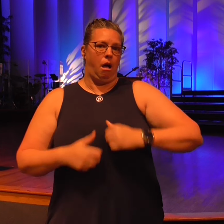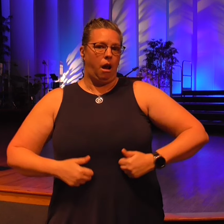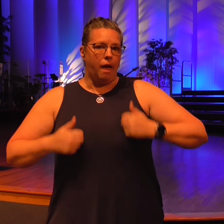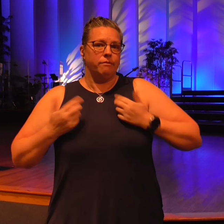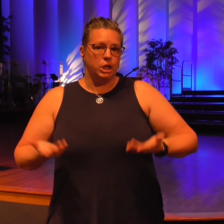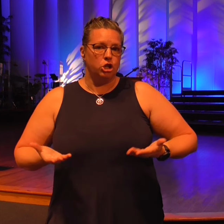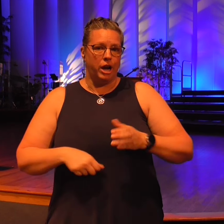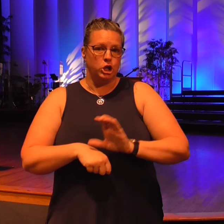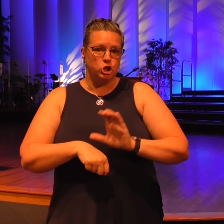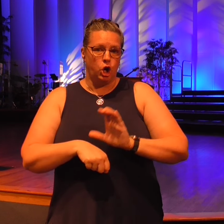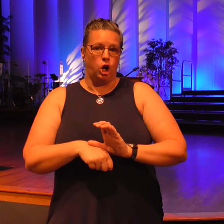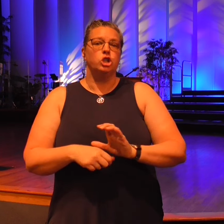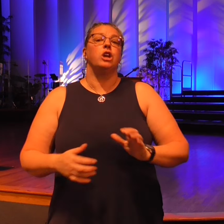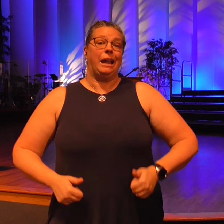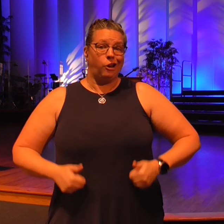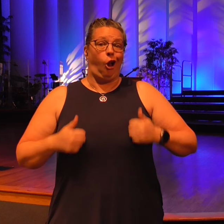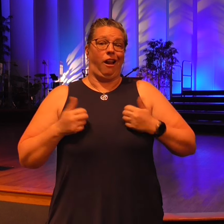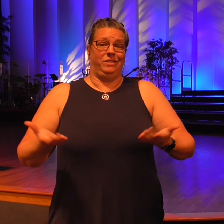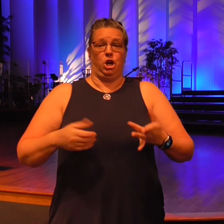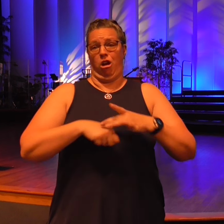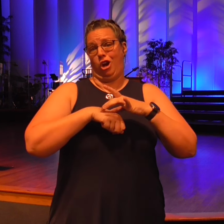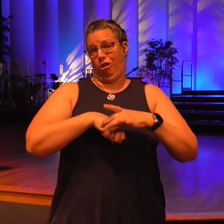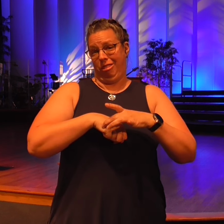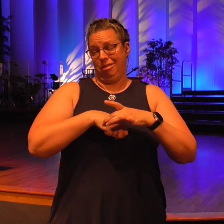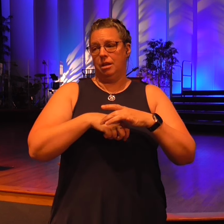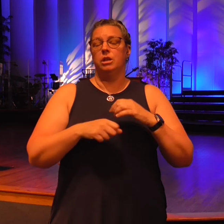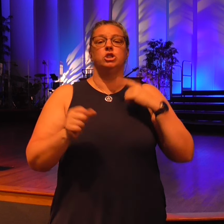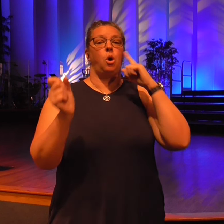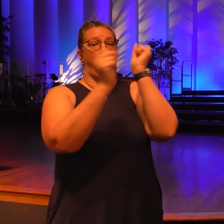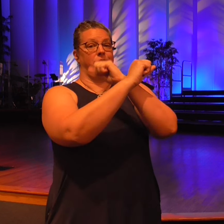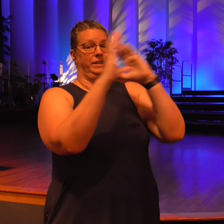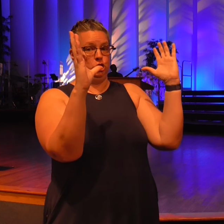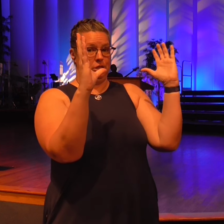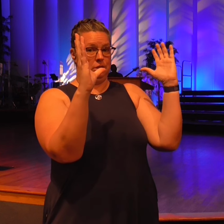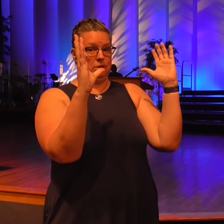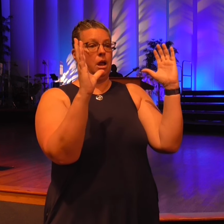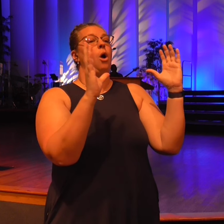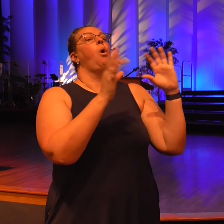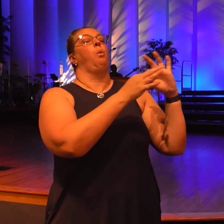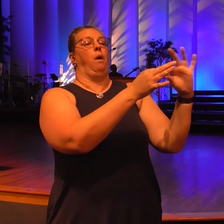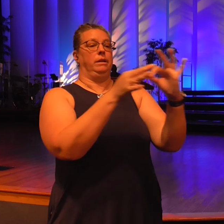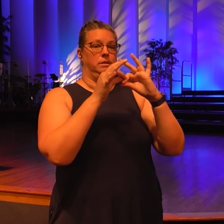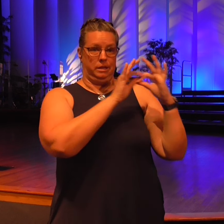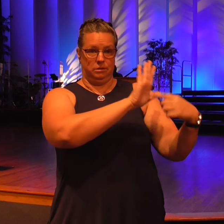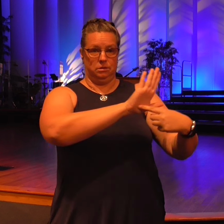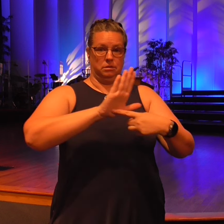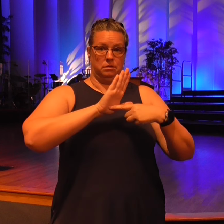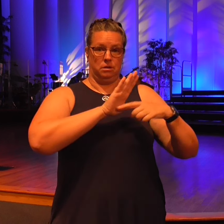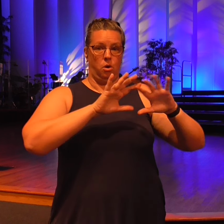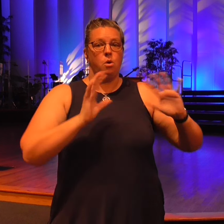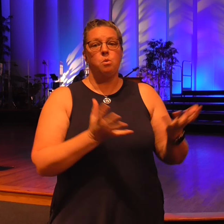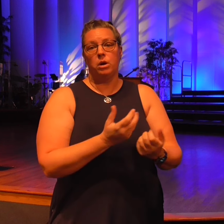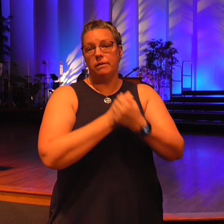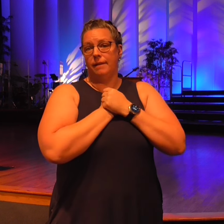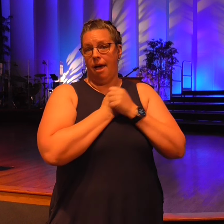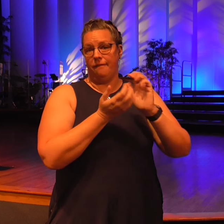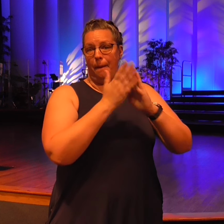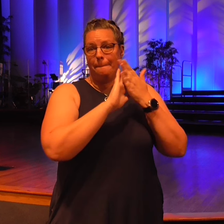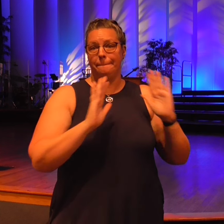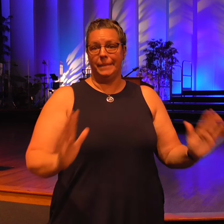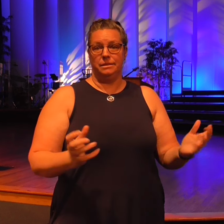High and our life here on planet Earth. So our vision, oneness revealed, a world of